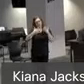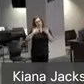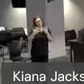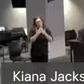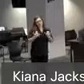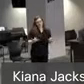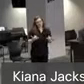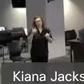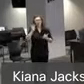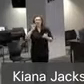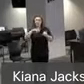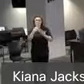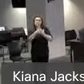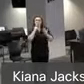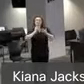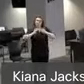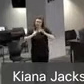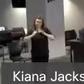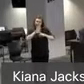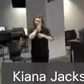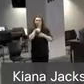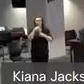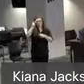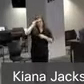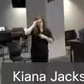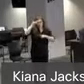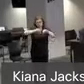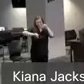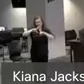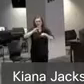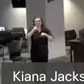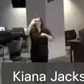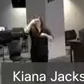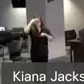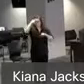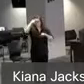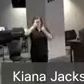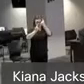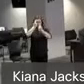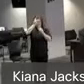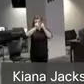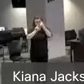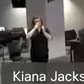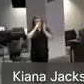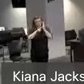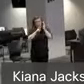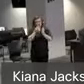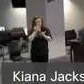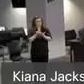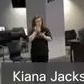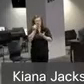evidence-based digital program that combines neuroscience and mindfulness. Research has shown that spending just a small amount of time each